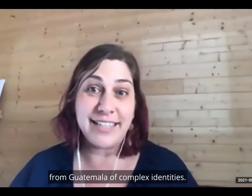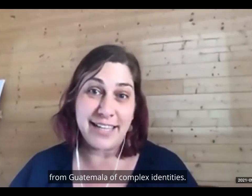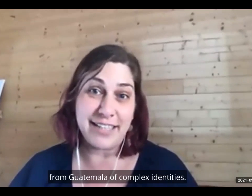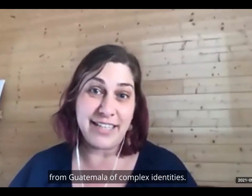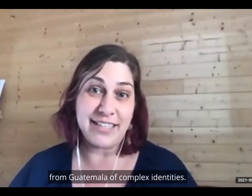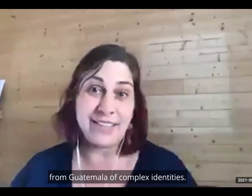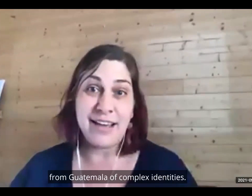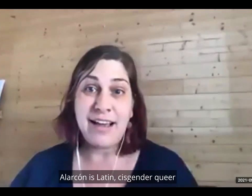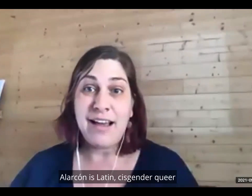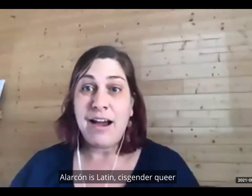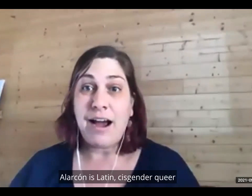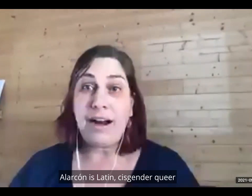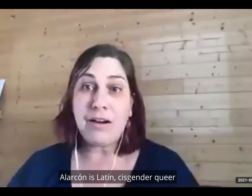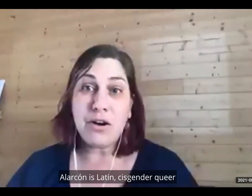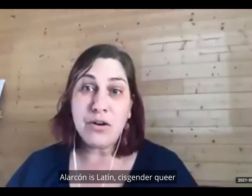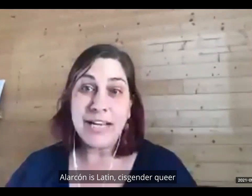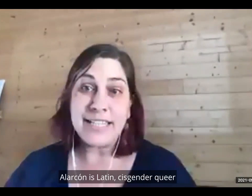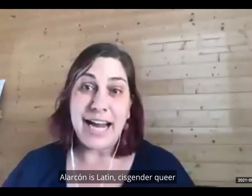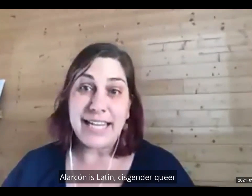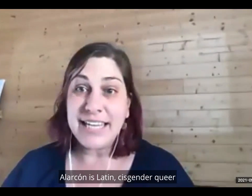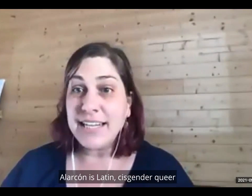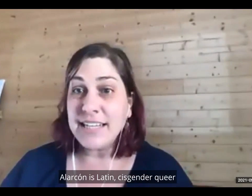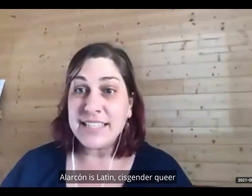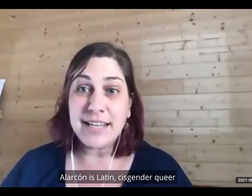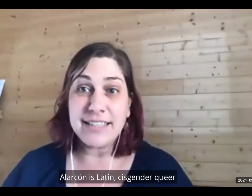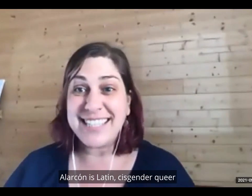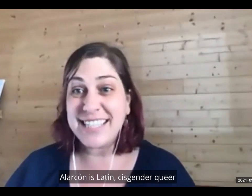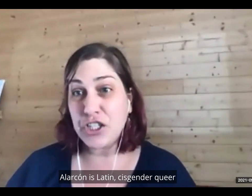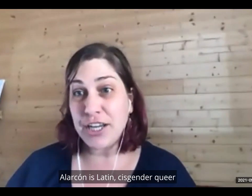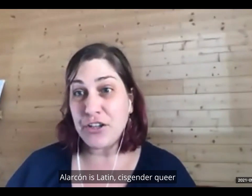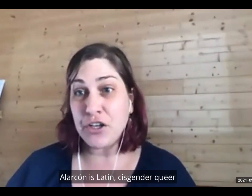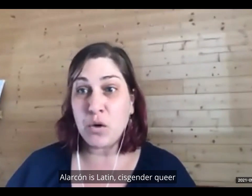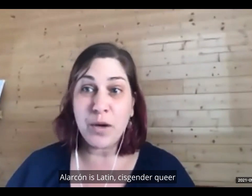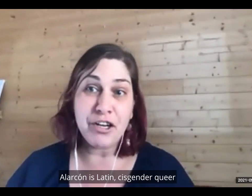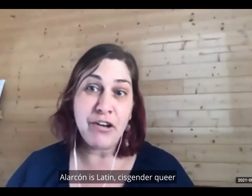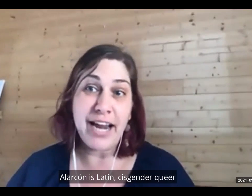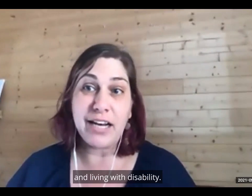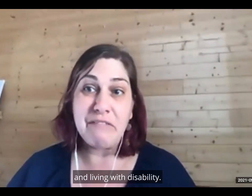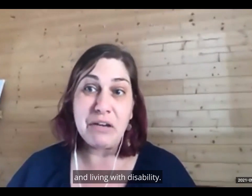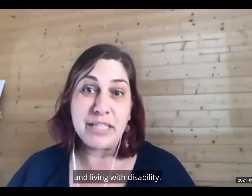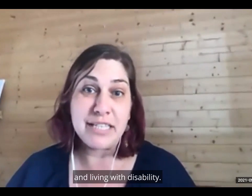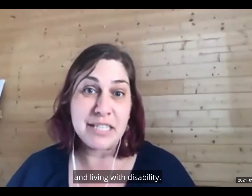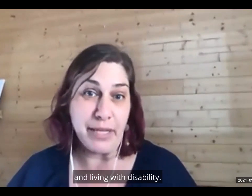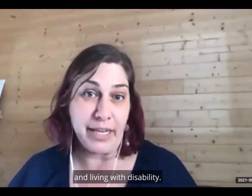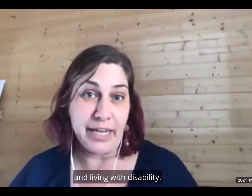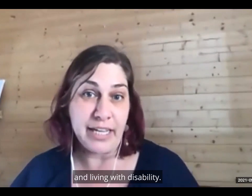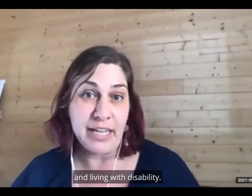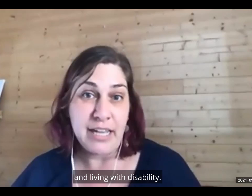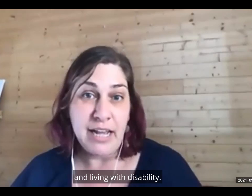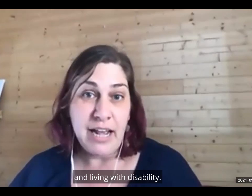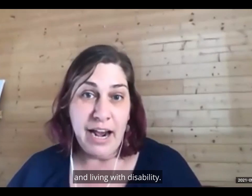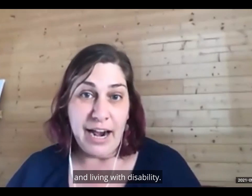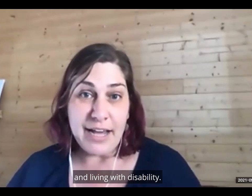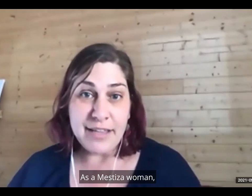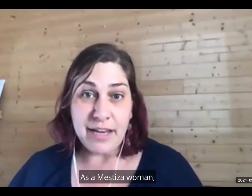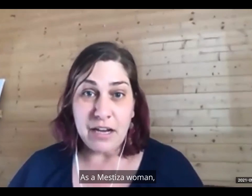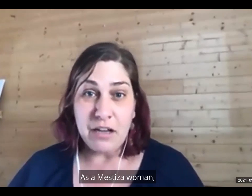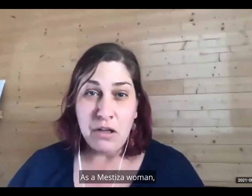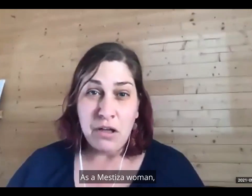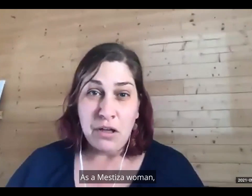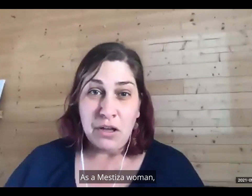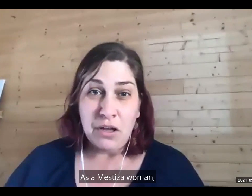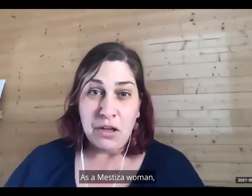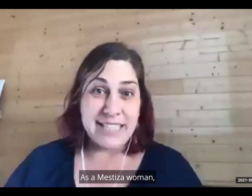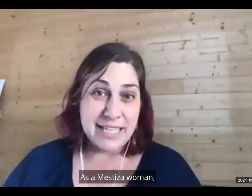complex identities. Alarcón is Latin, cisgender, queer, and living with disability. As